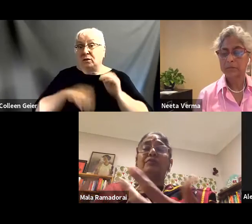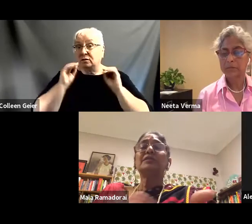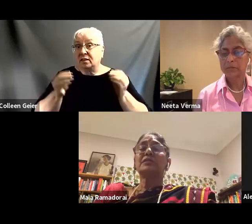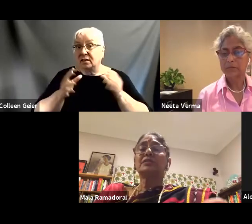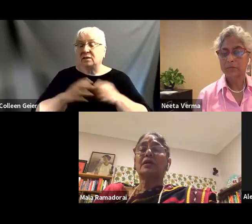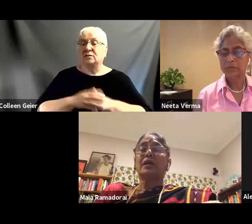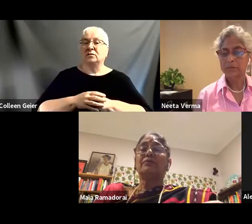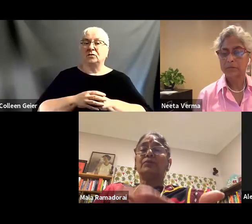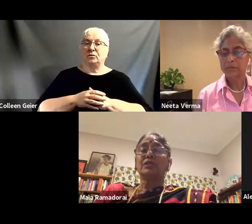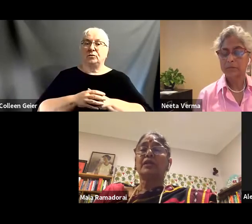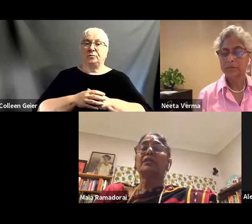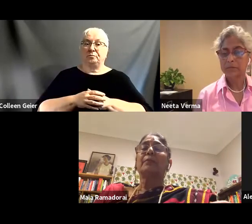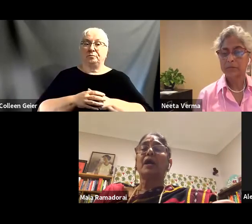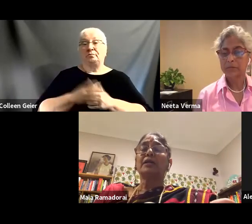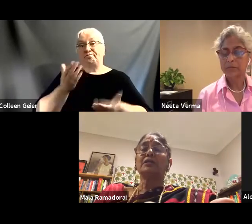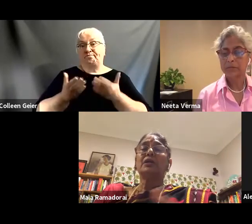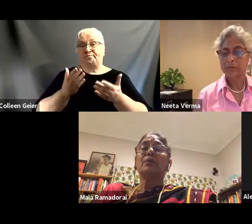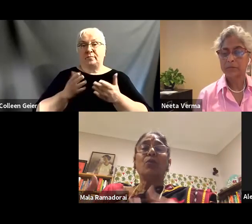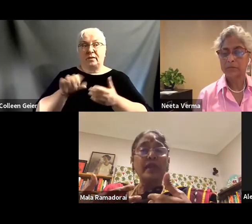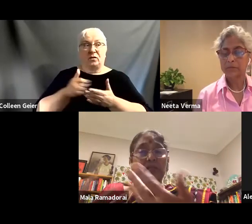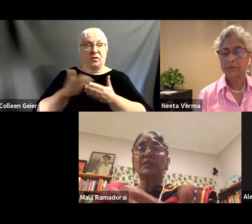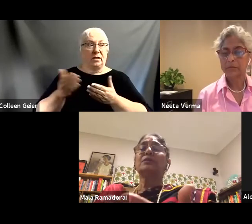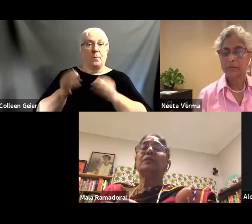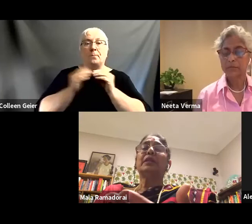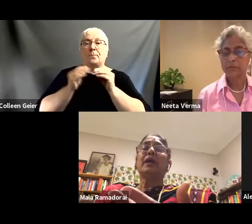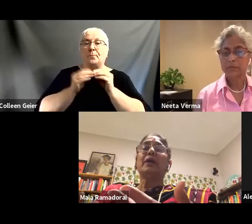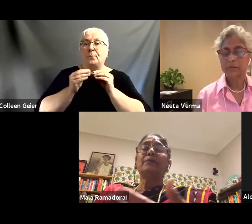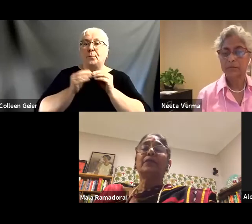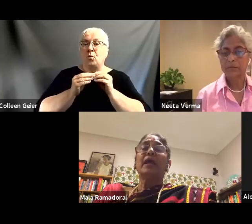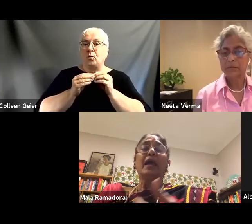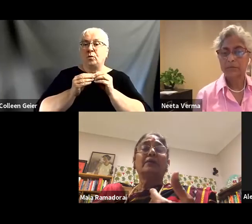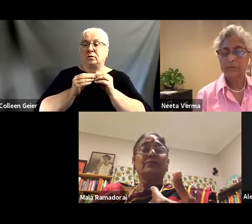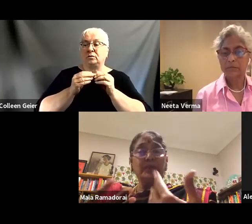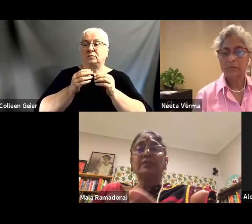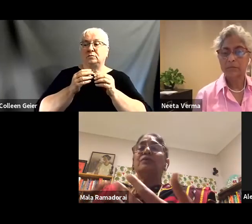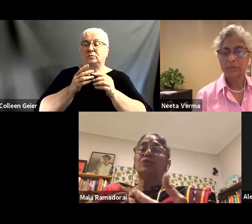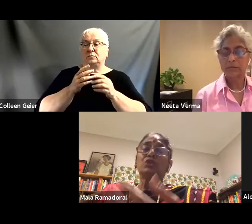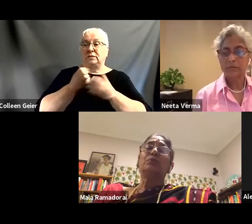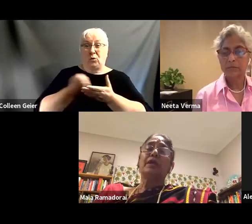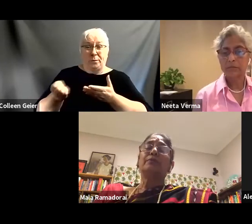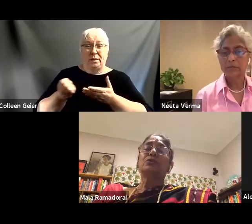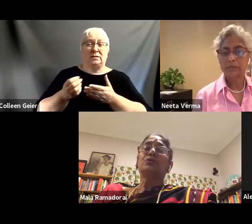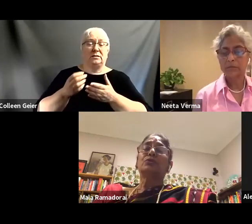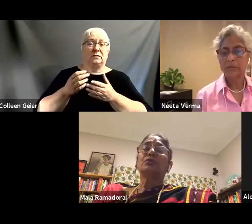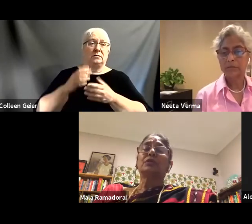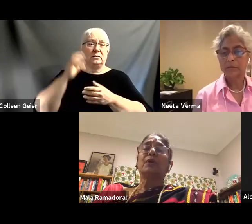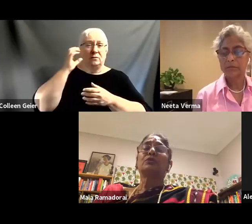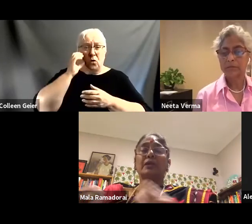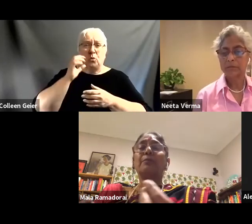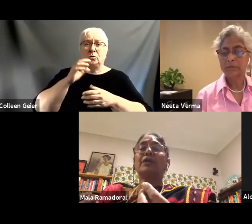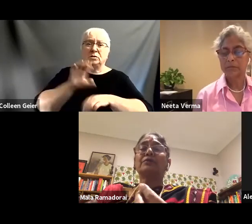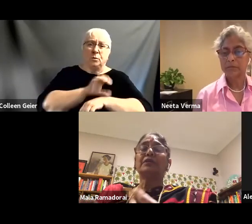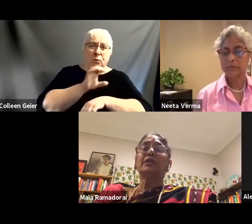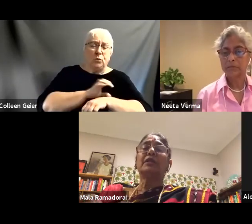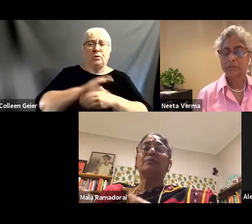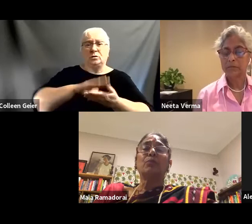more devices which are in the market, more accessible they are. I think we should be able to surmount